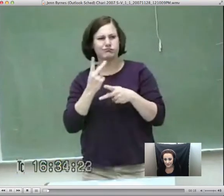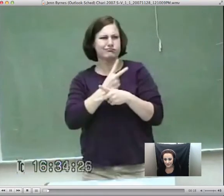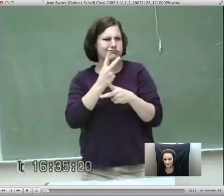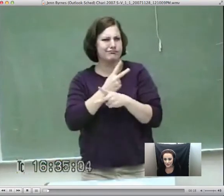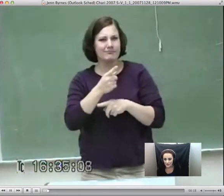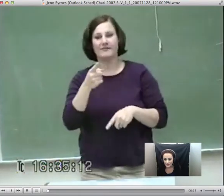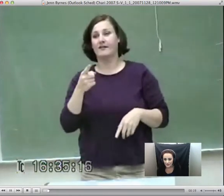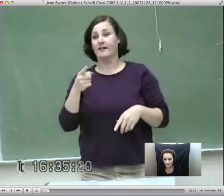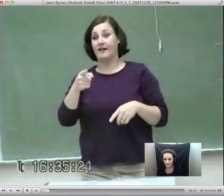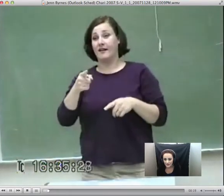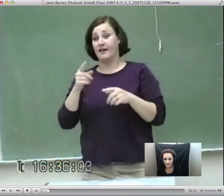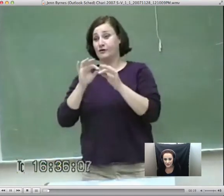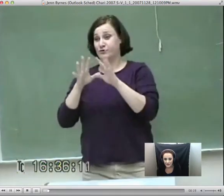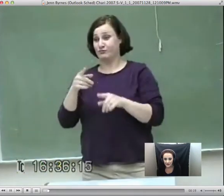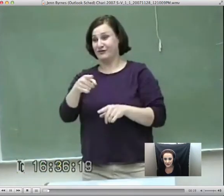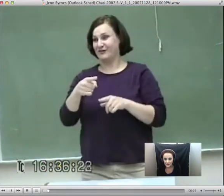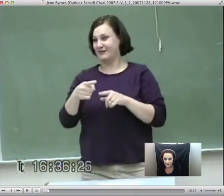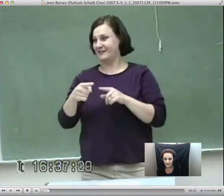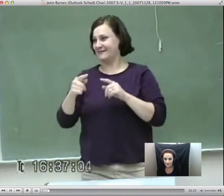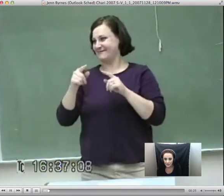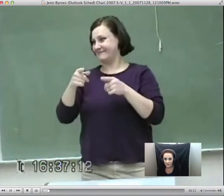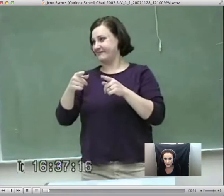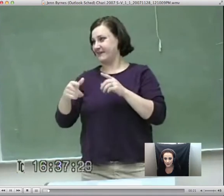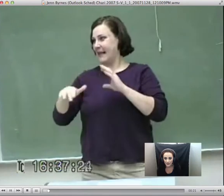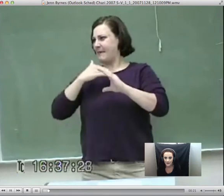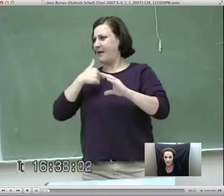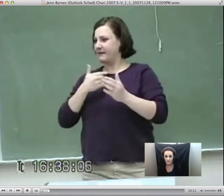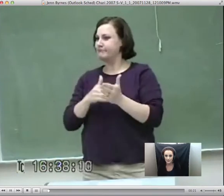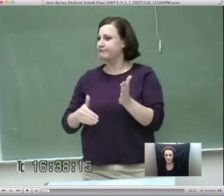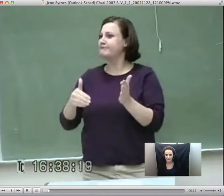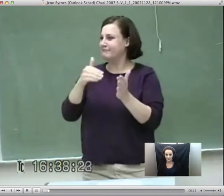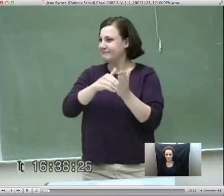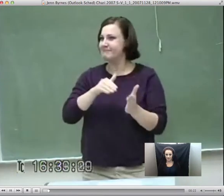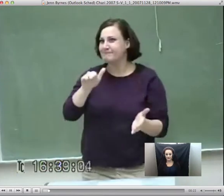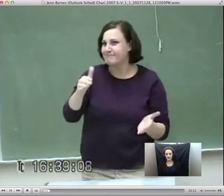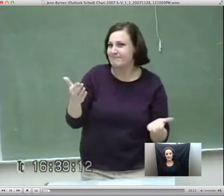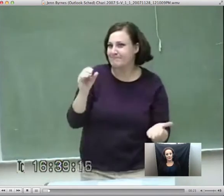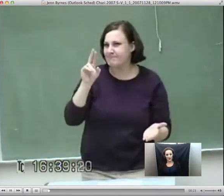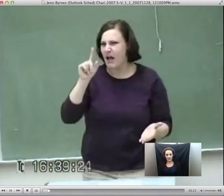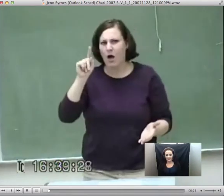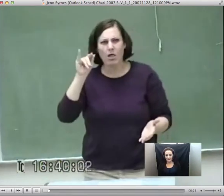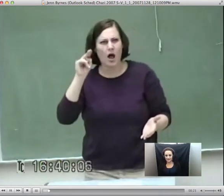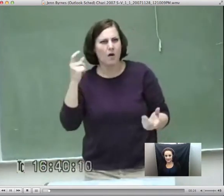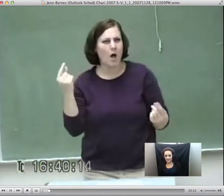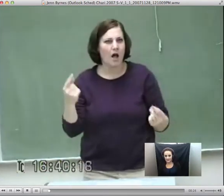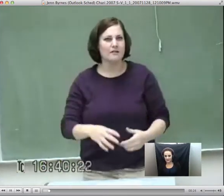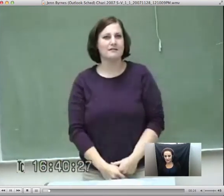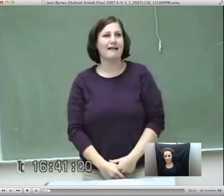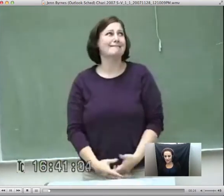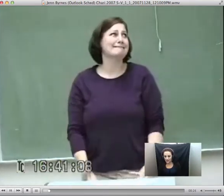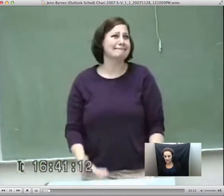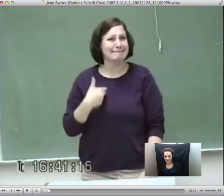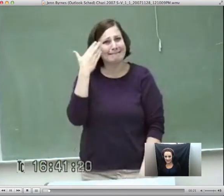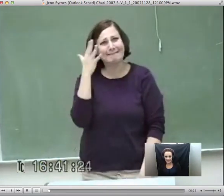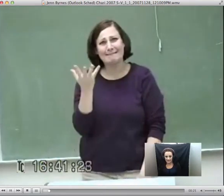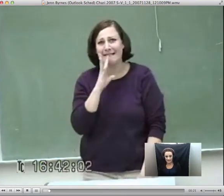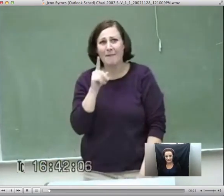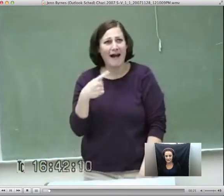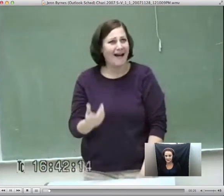I've been trying to figure it all out. An interpreter emailed me often, said, "What's your outline?" I told him, I